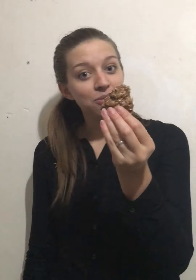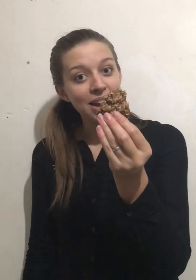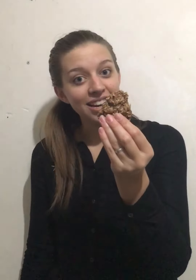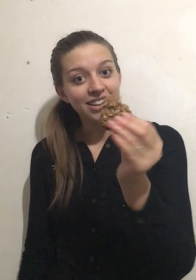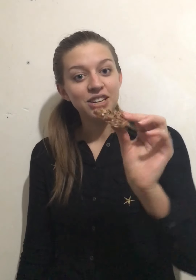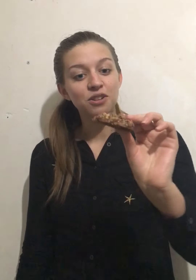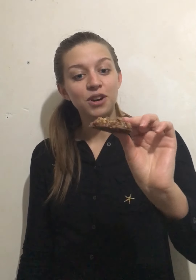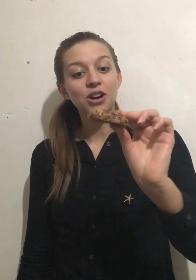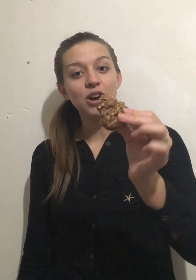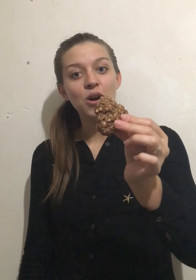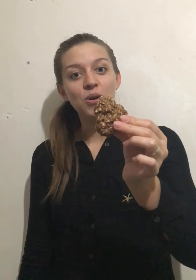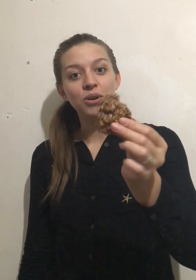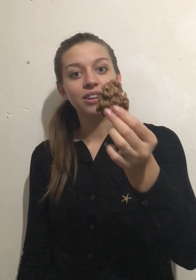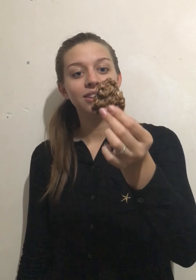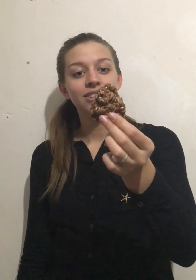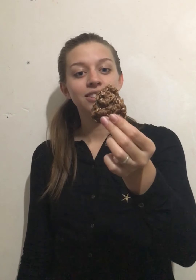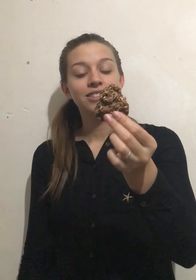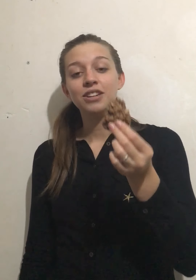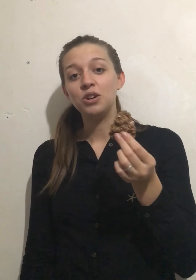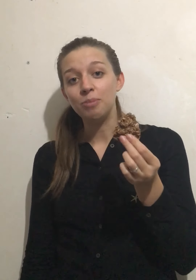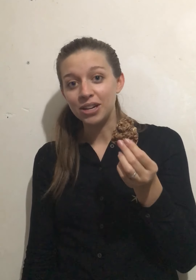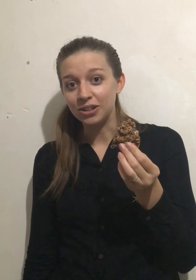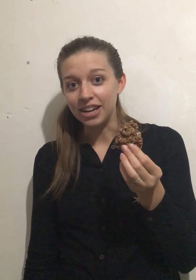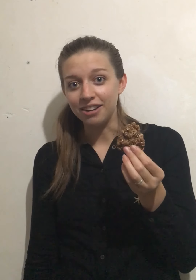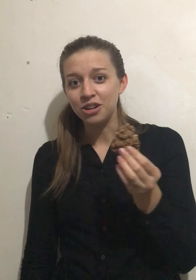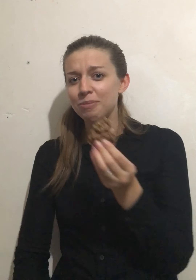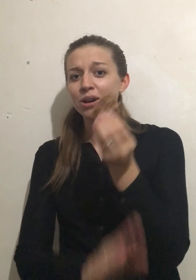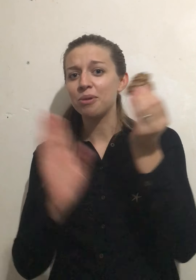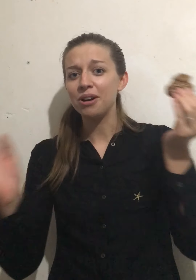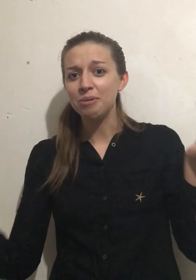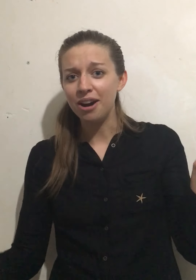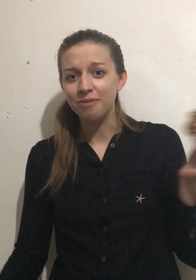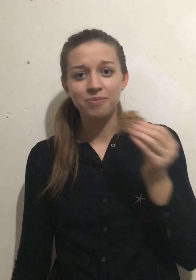you know how to make your very own no-bake cookie, no matter where you are.